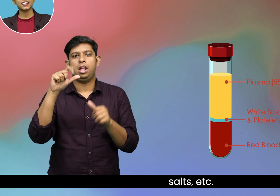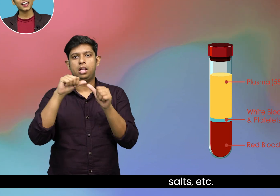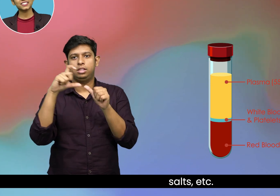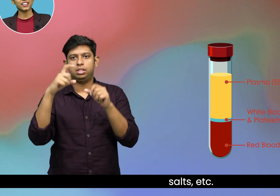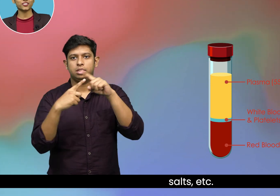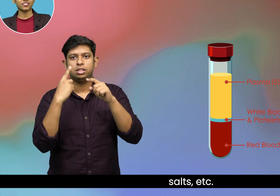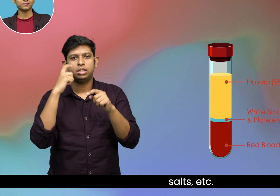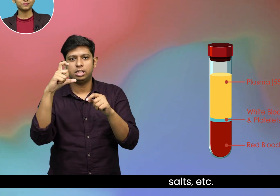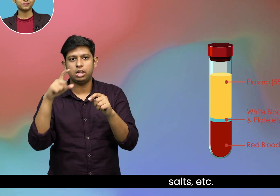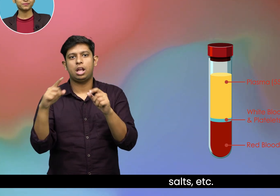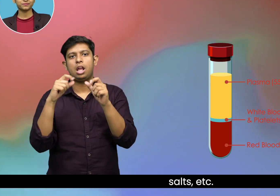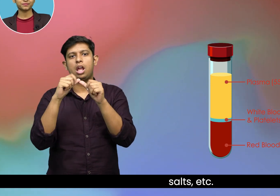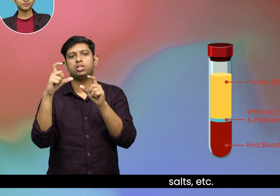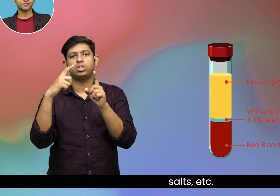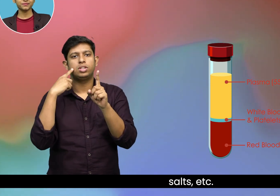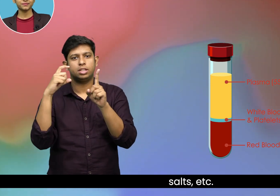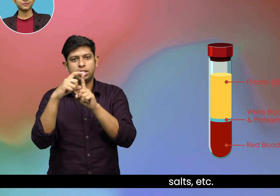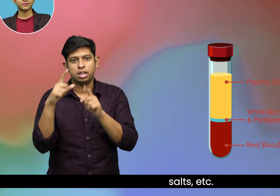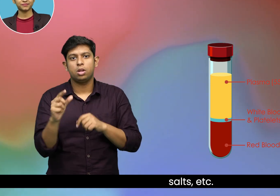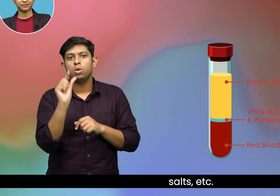salts, etc.